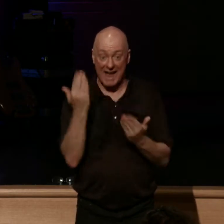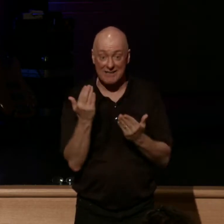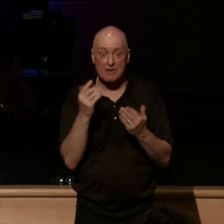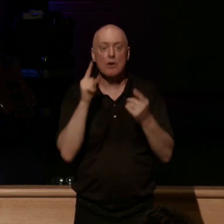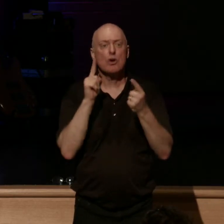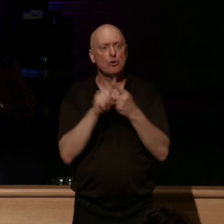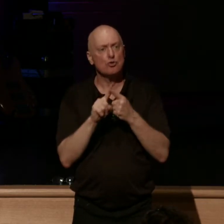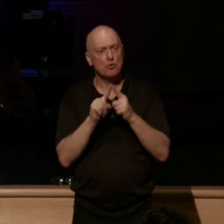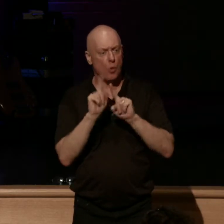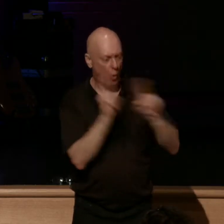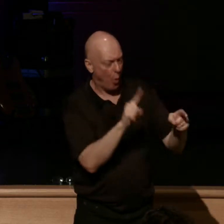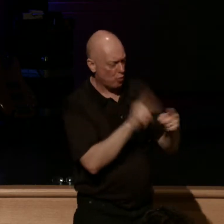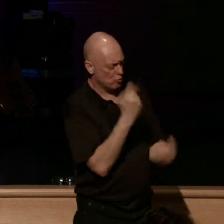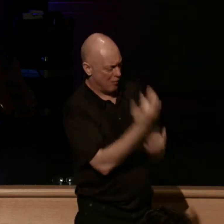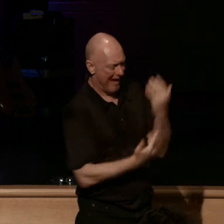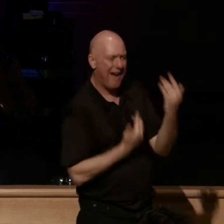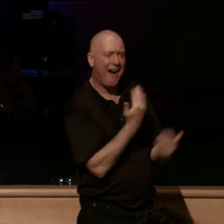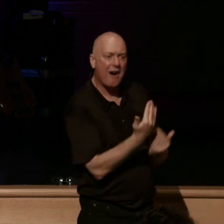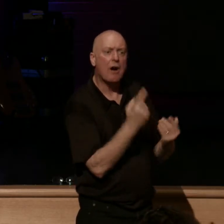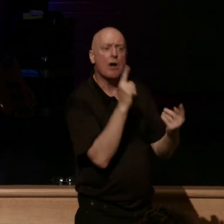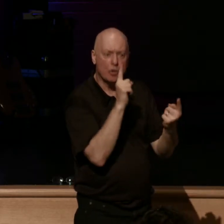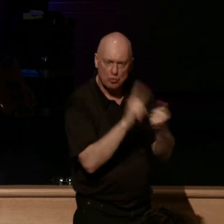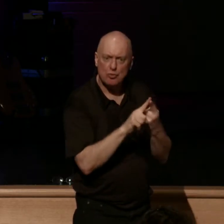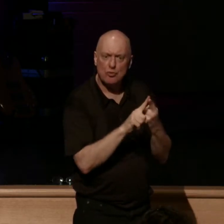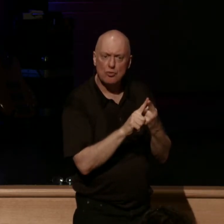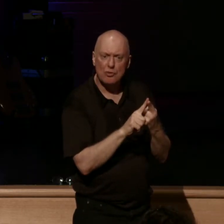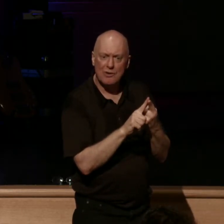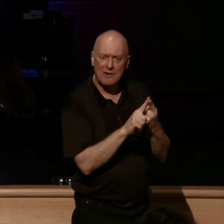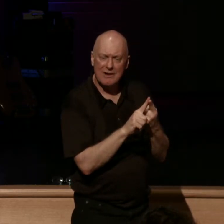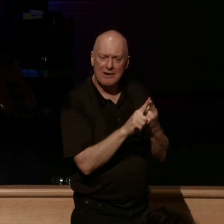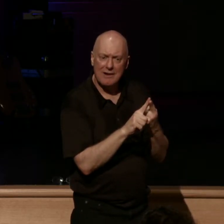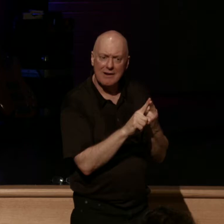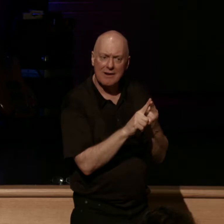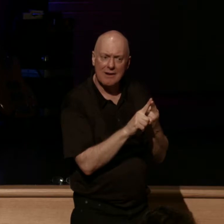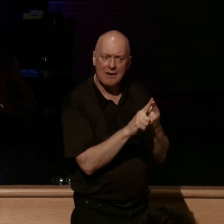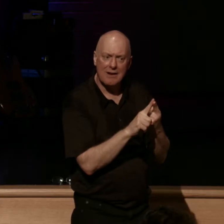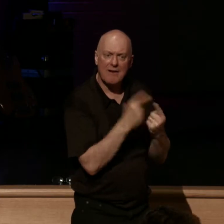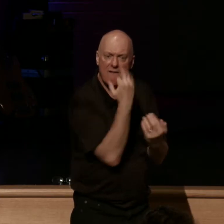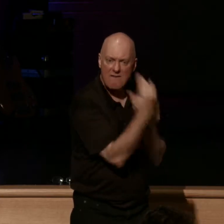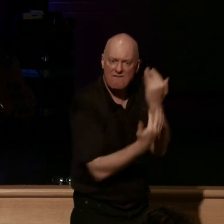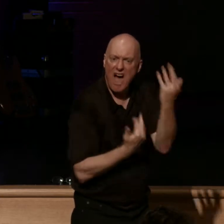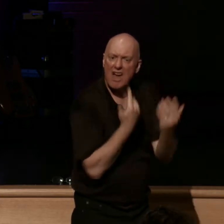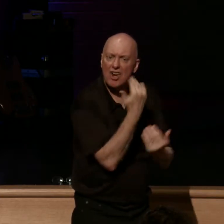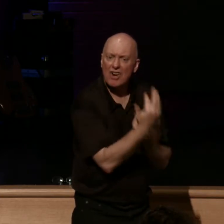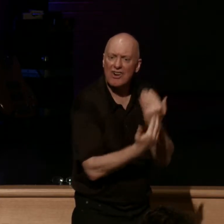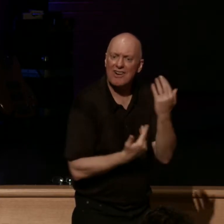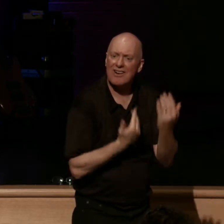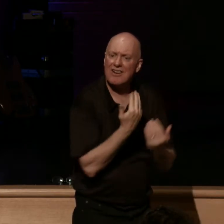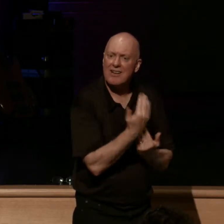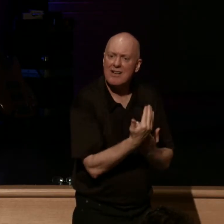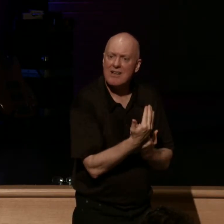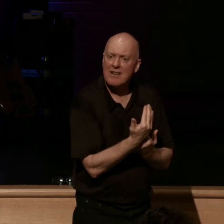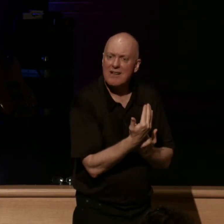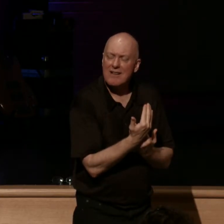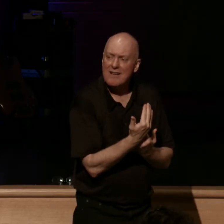to go to hell, to the unquenchable fire."